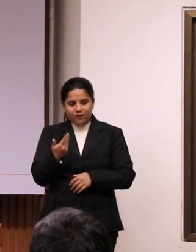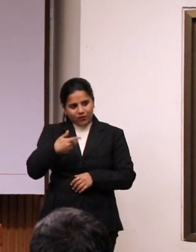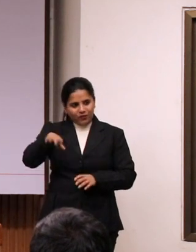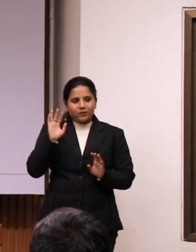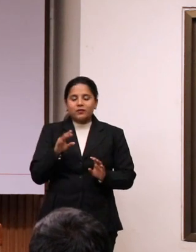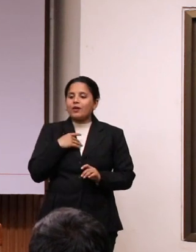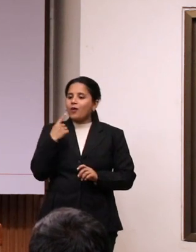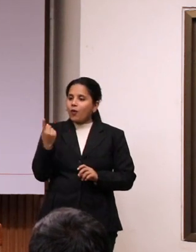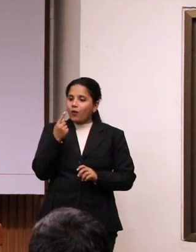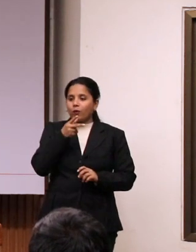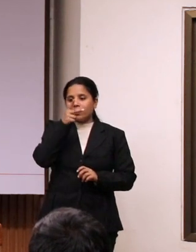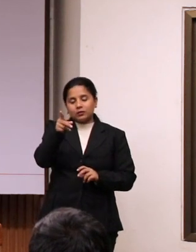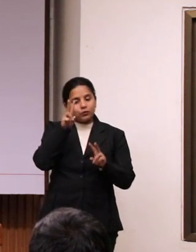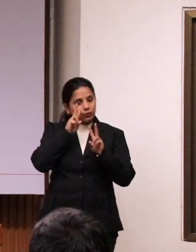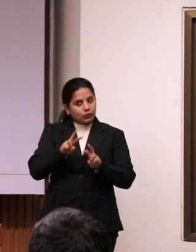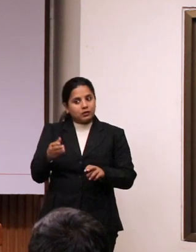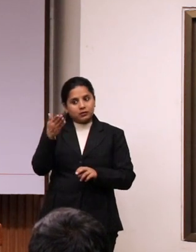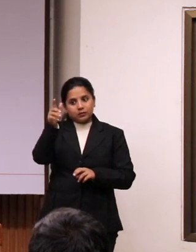my only request, since you are a researcher,